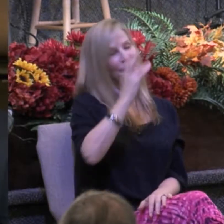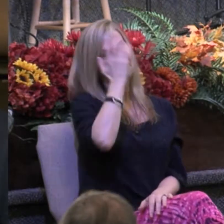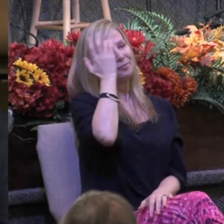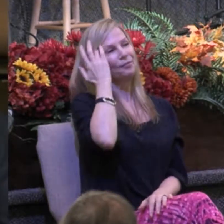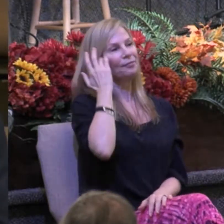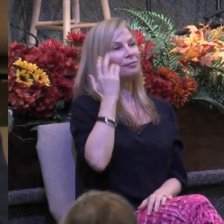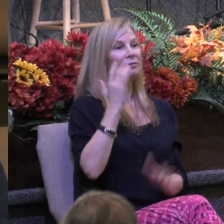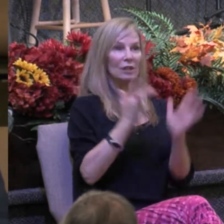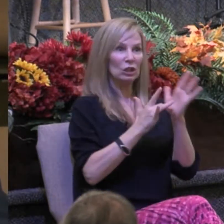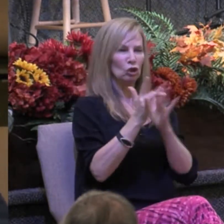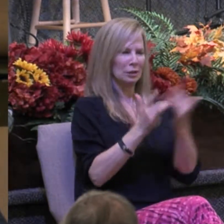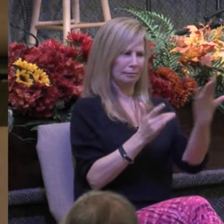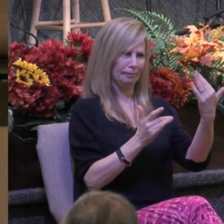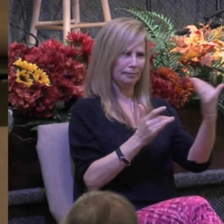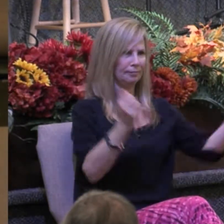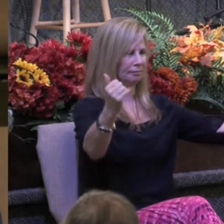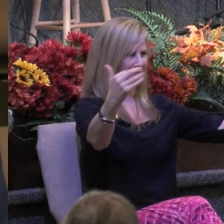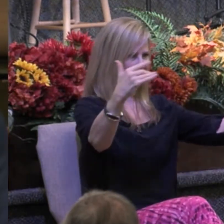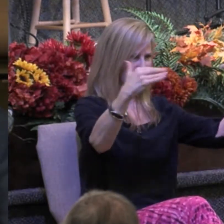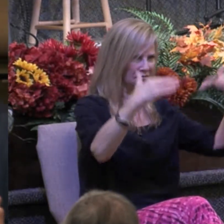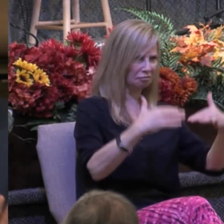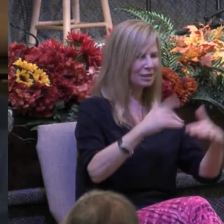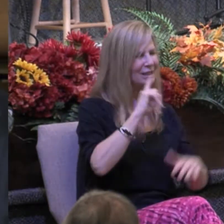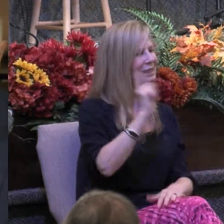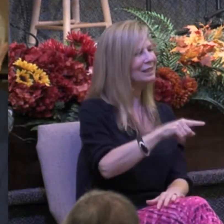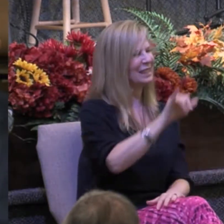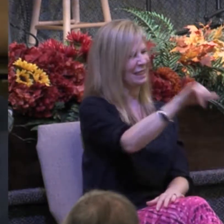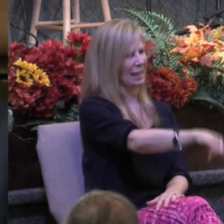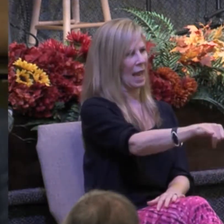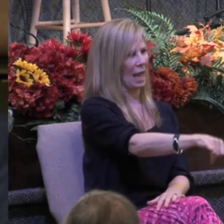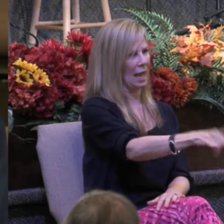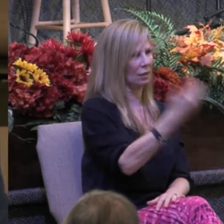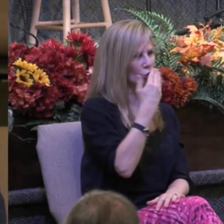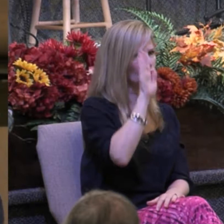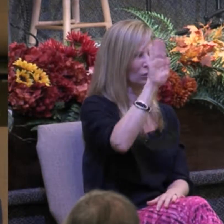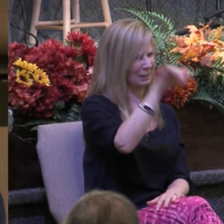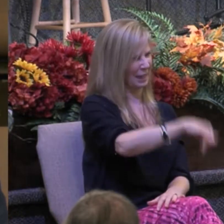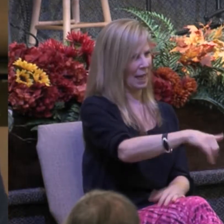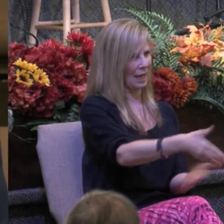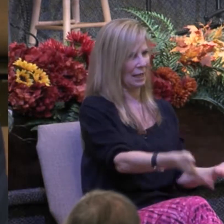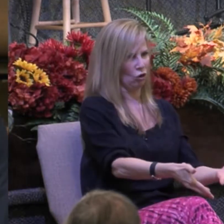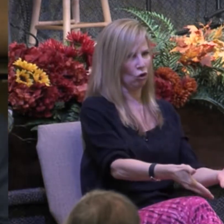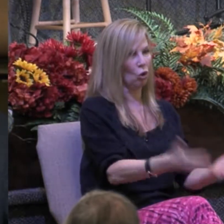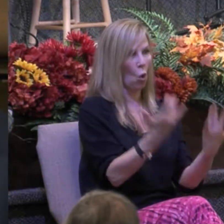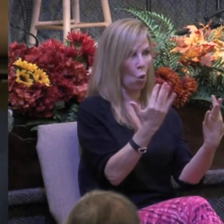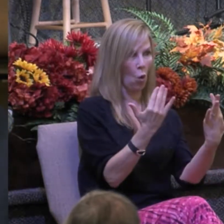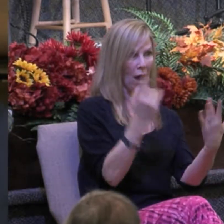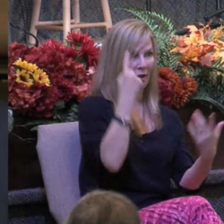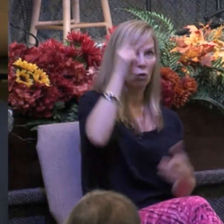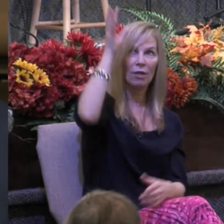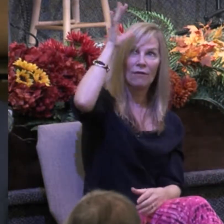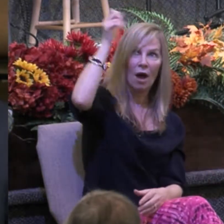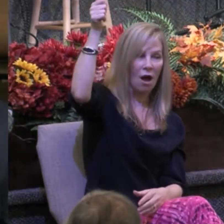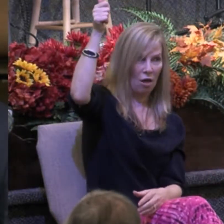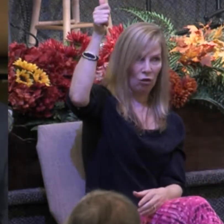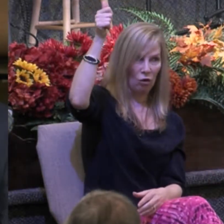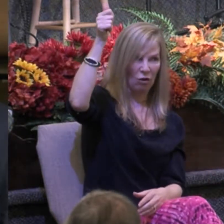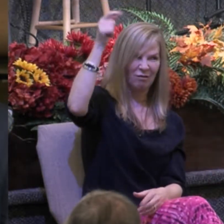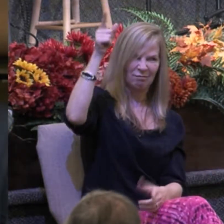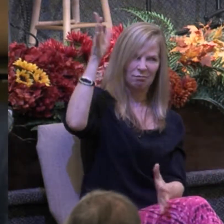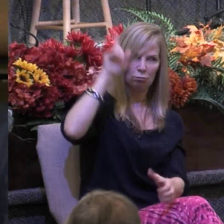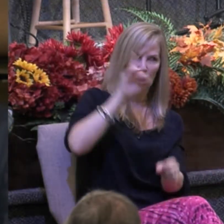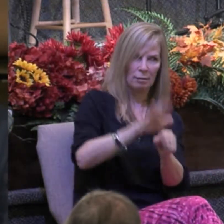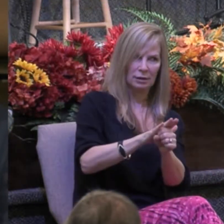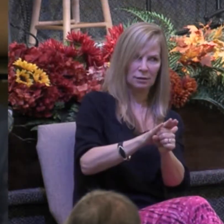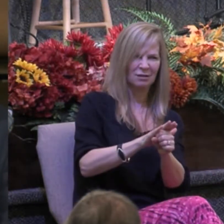Gathering them together, he commanded them not to leave Jerusalem, but to wait for what the Father had promised, which he said, you have heard